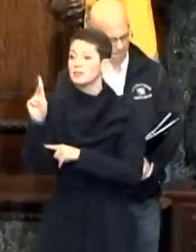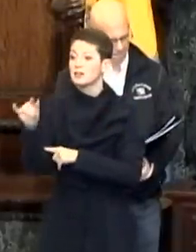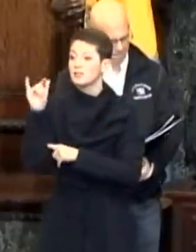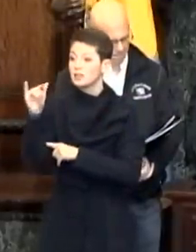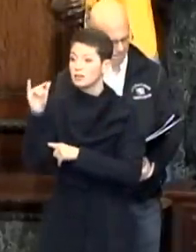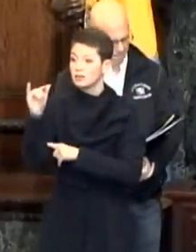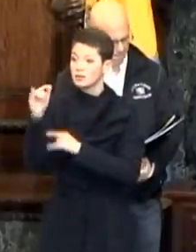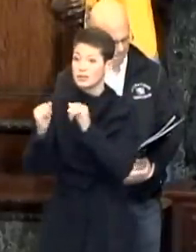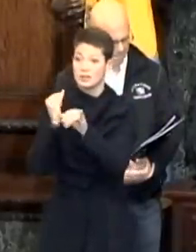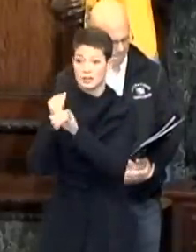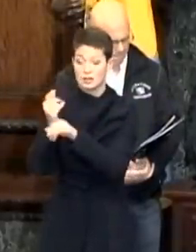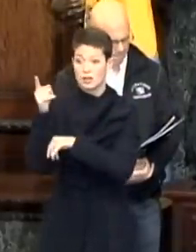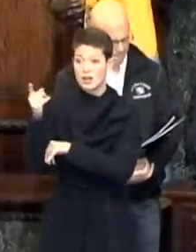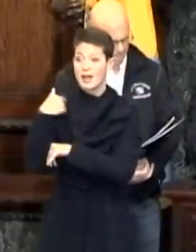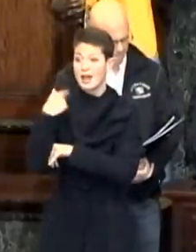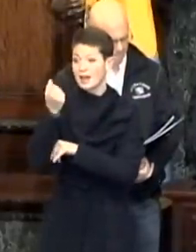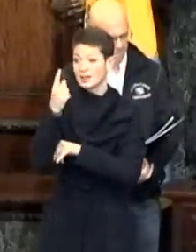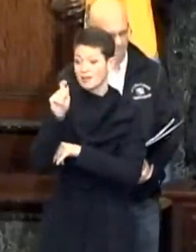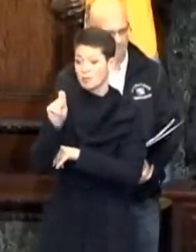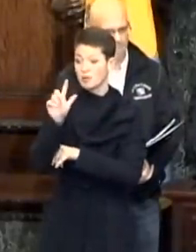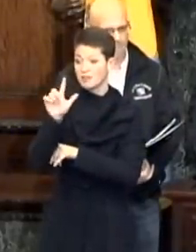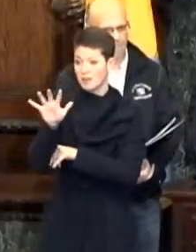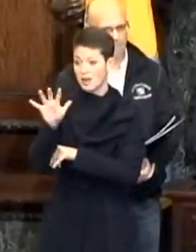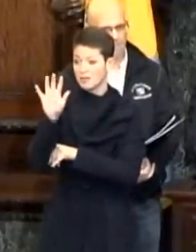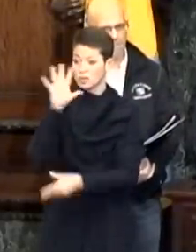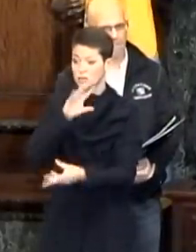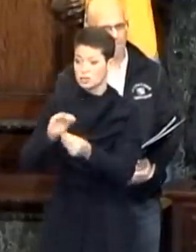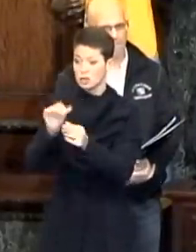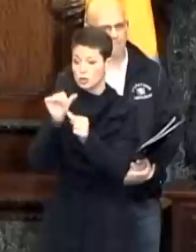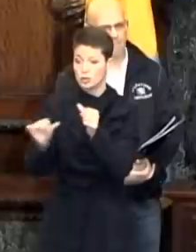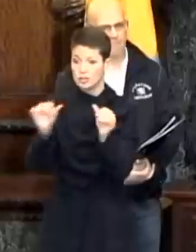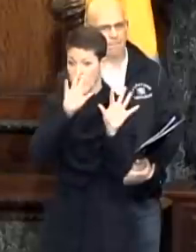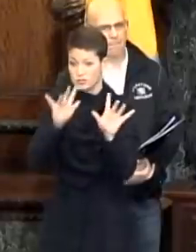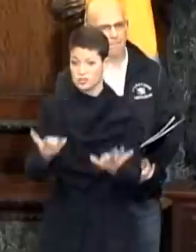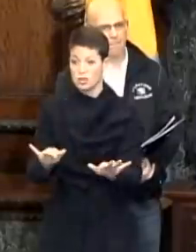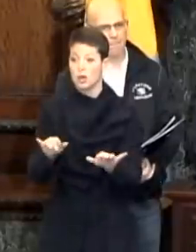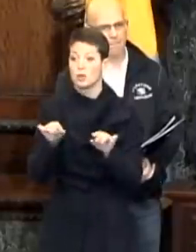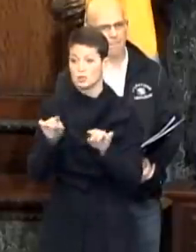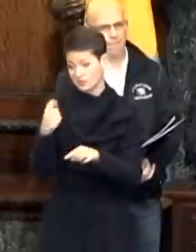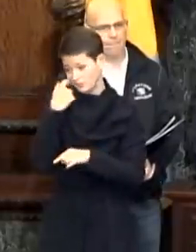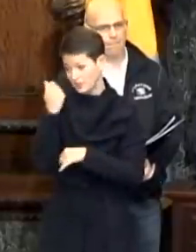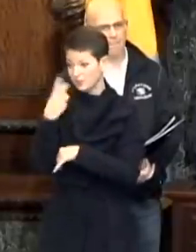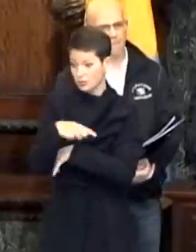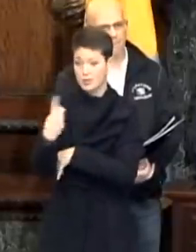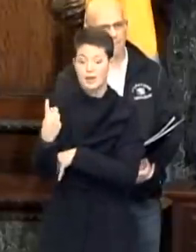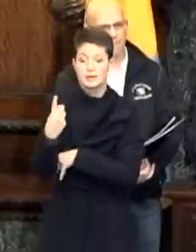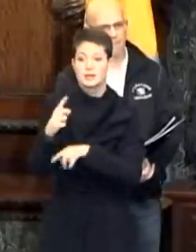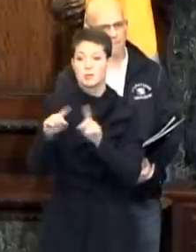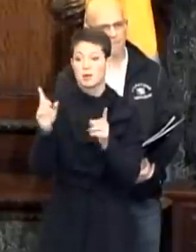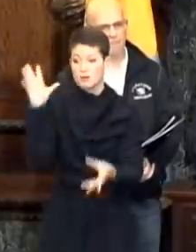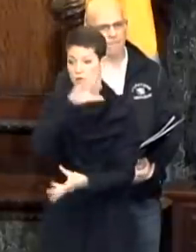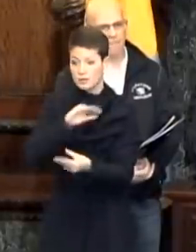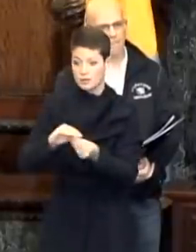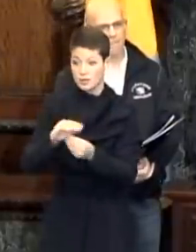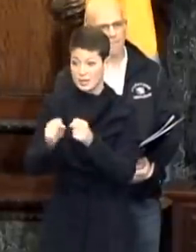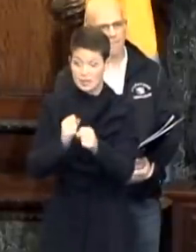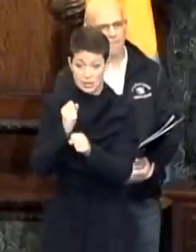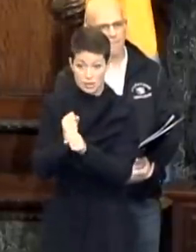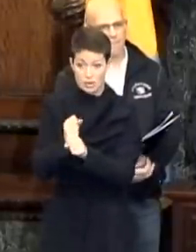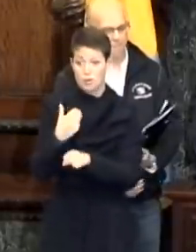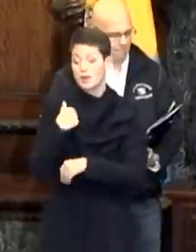Airport received 11.5 total inches during this snow event. For the entire season, we have now